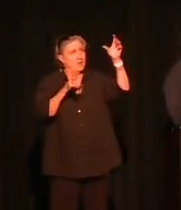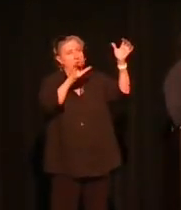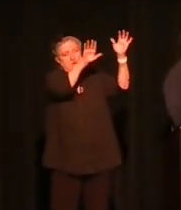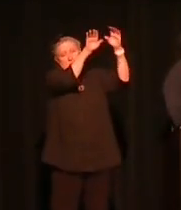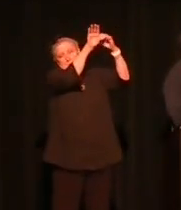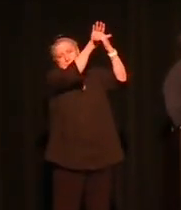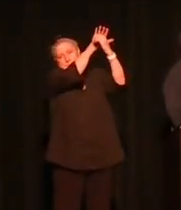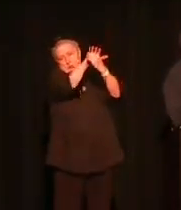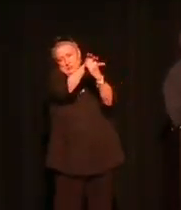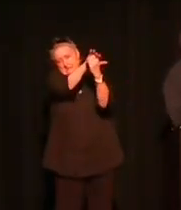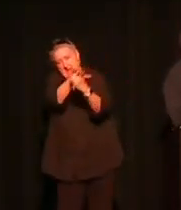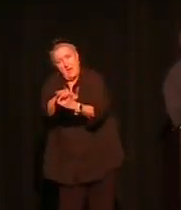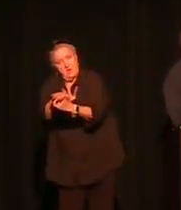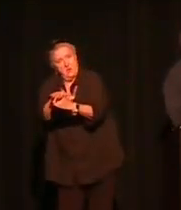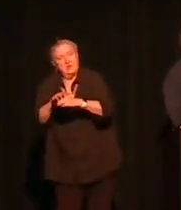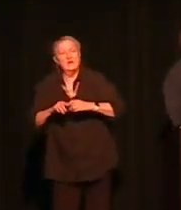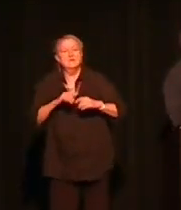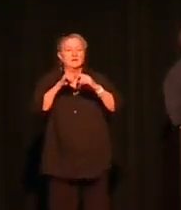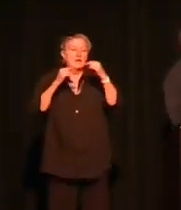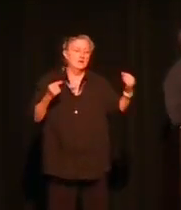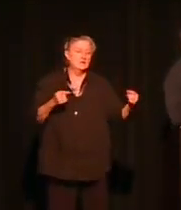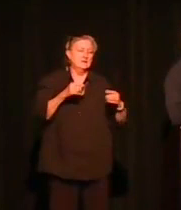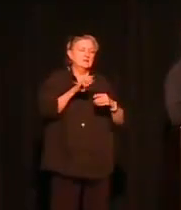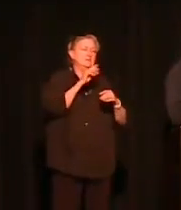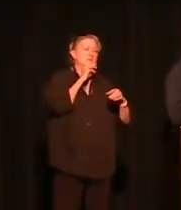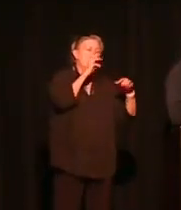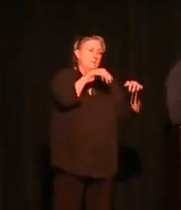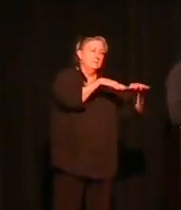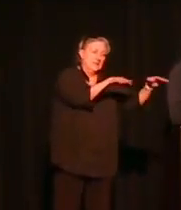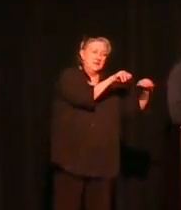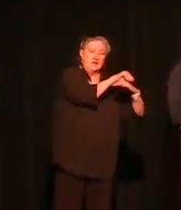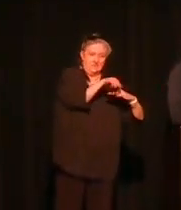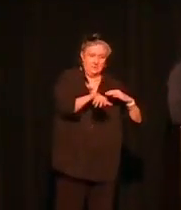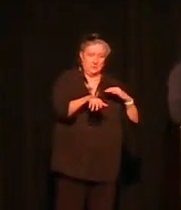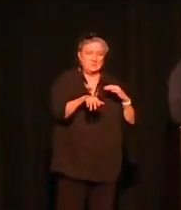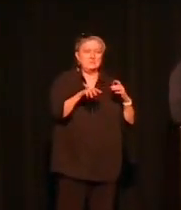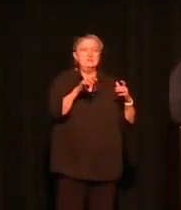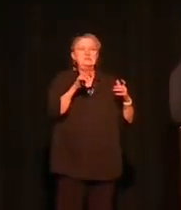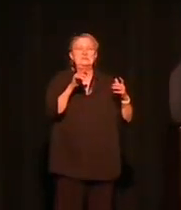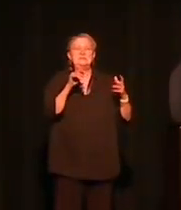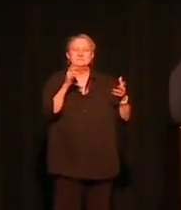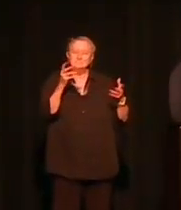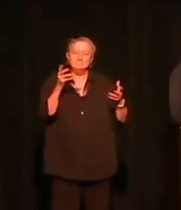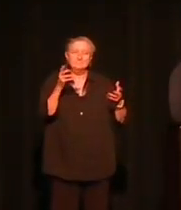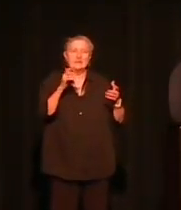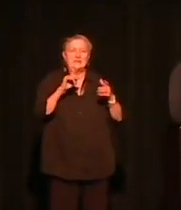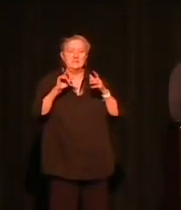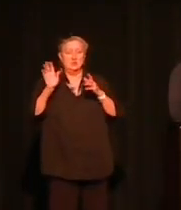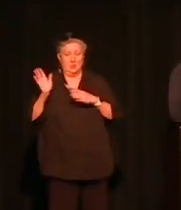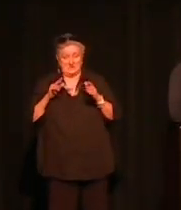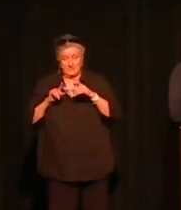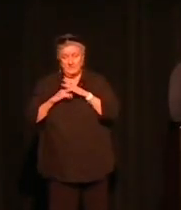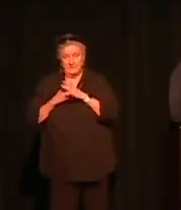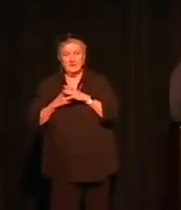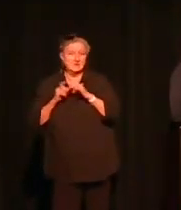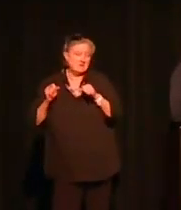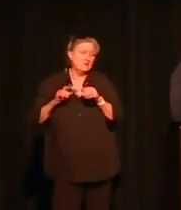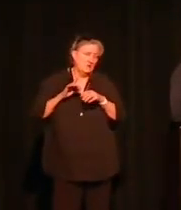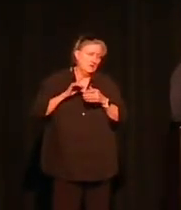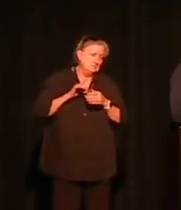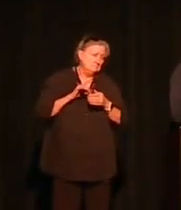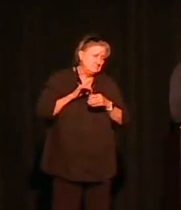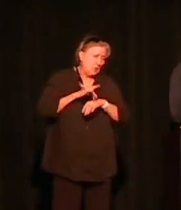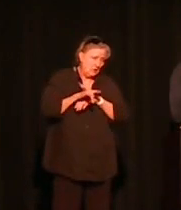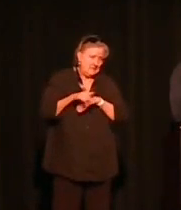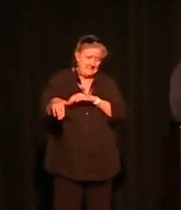marine coast, the marine influence that sits here. So as the onset of the winds begin, and it can be as early as